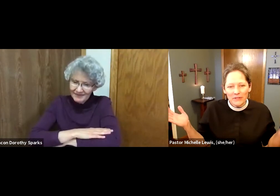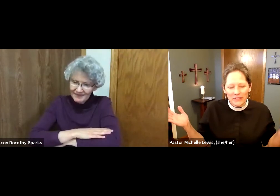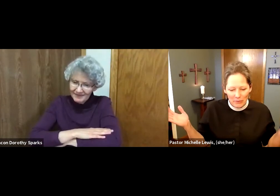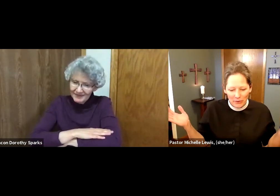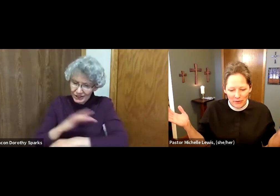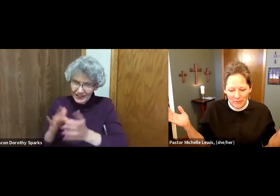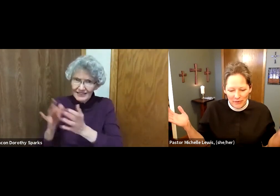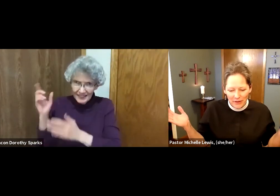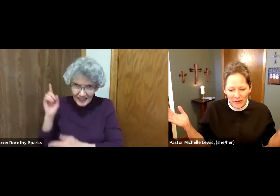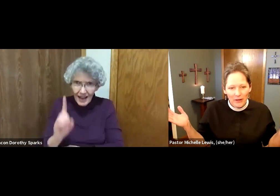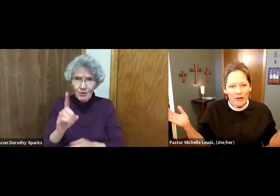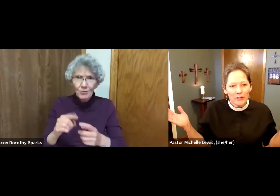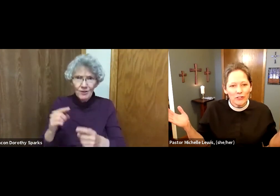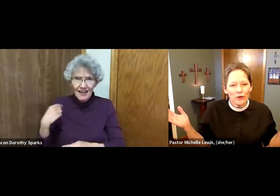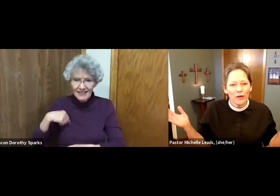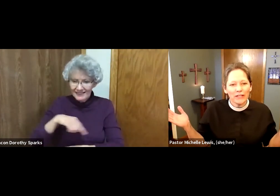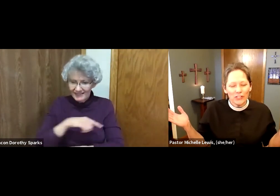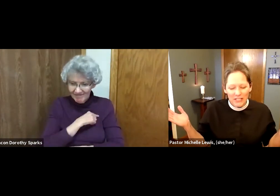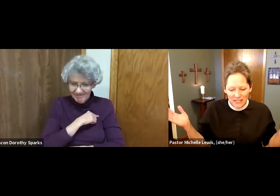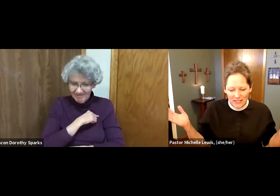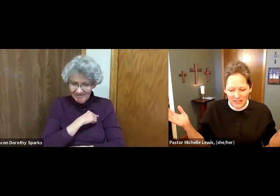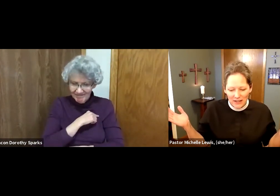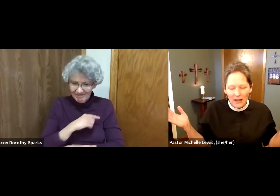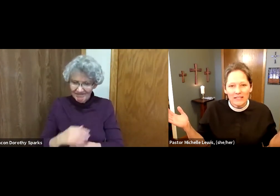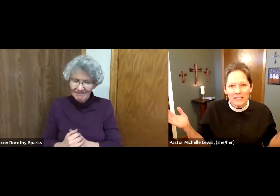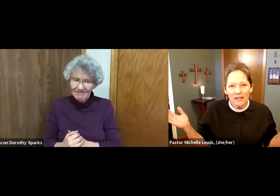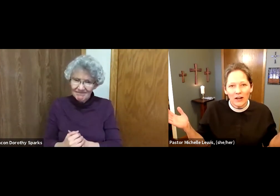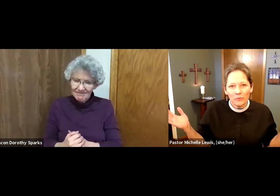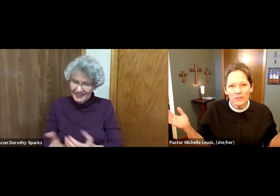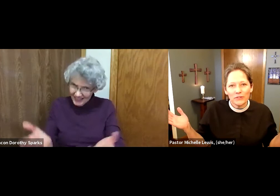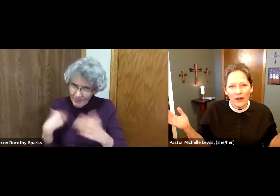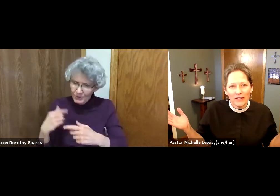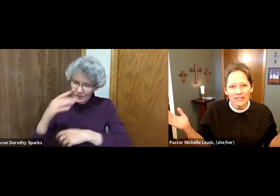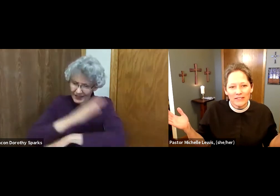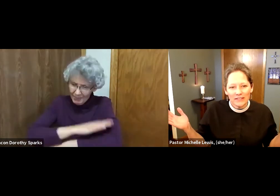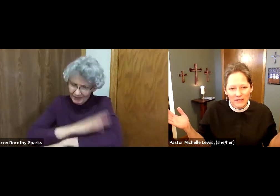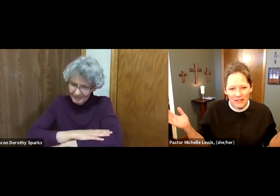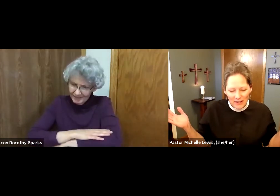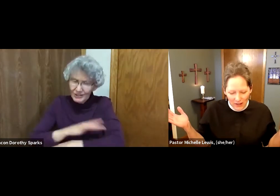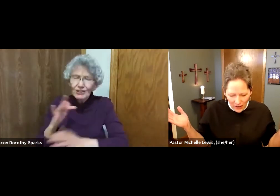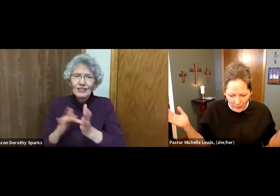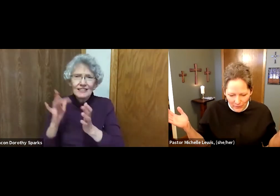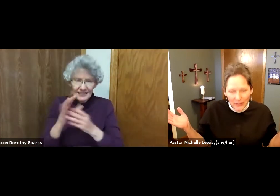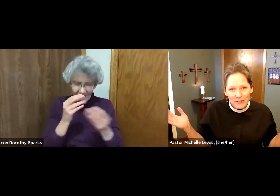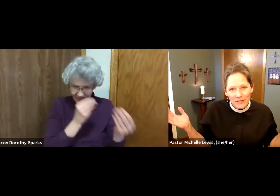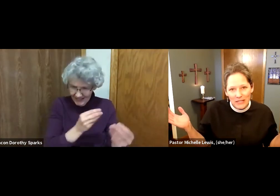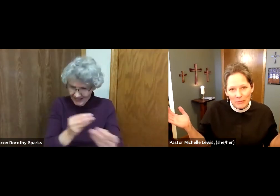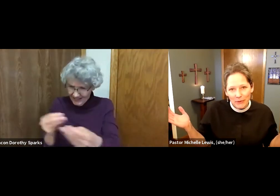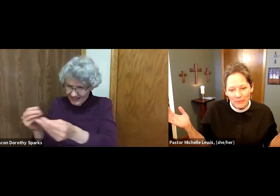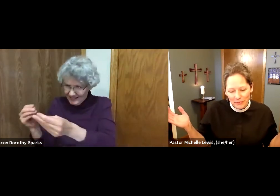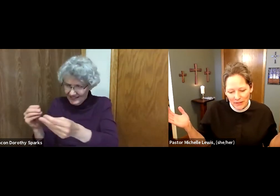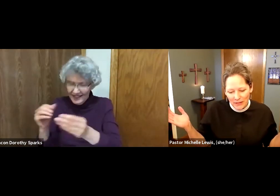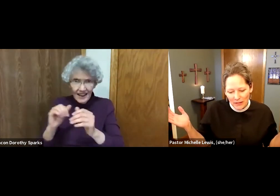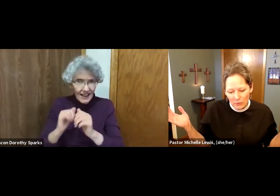Come to the table, join Jesus as he comes to us. Come to the